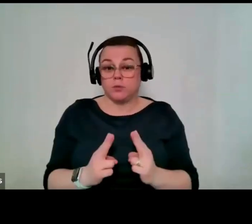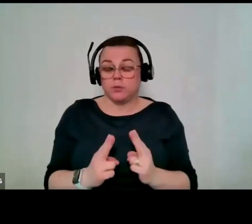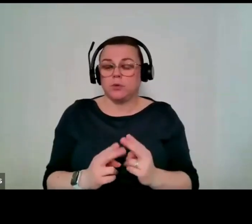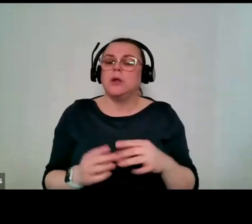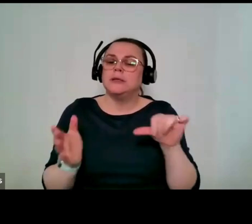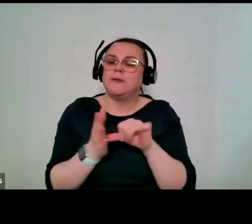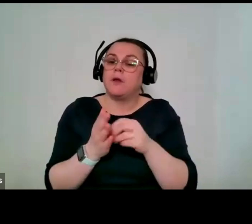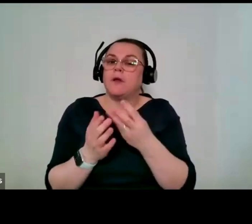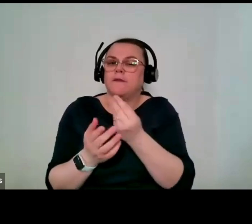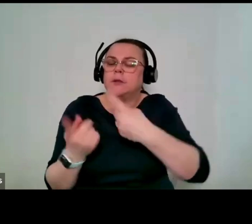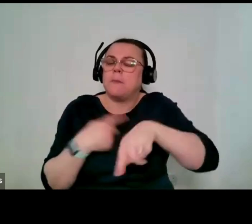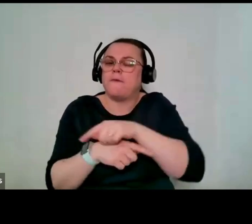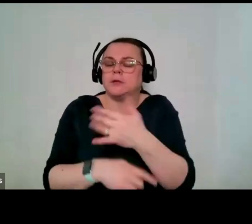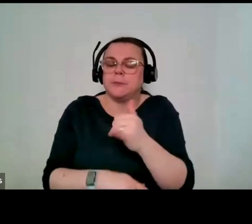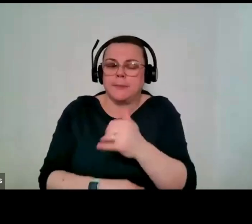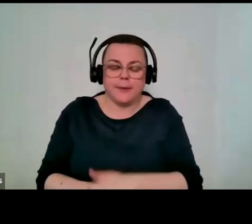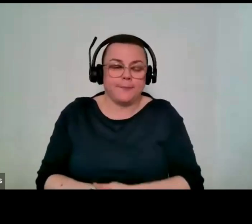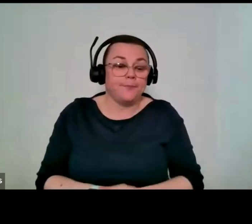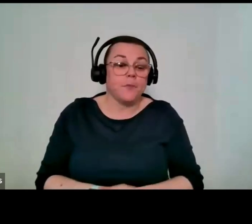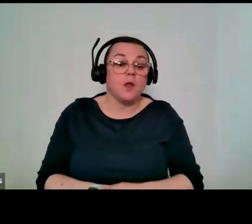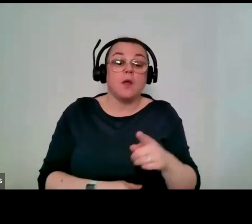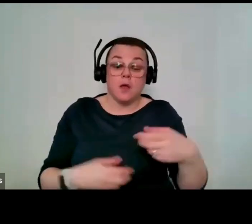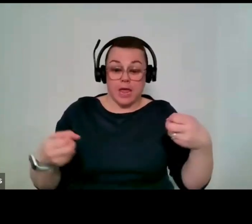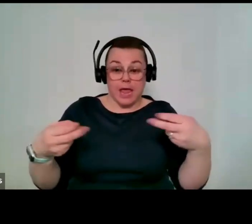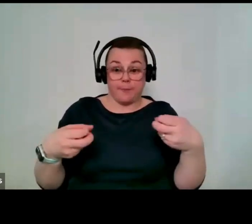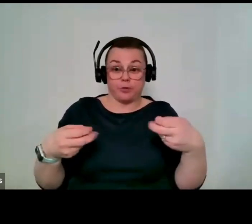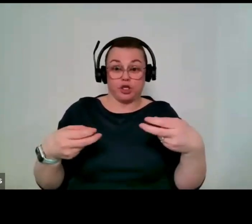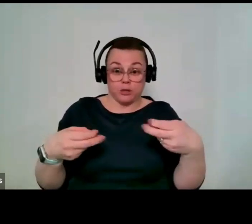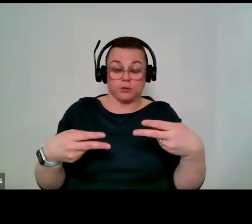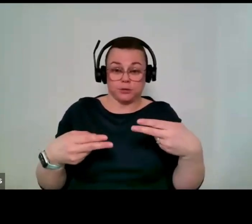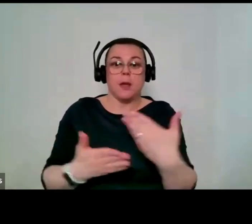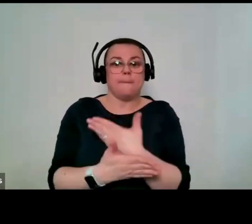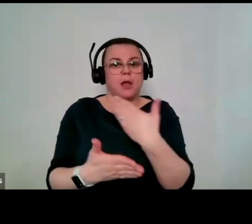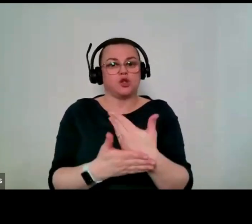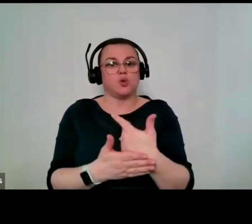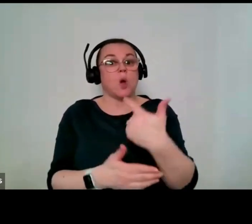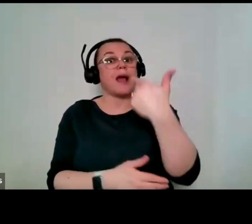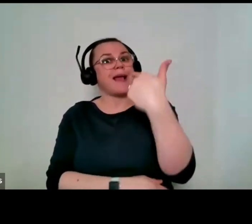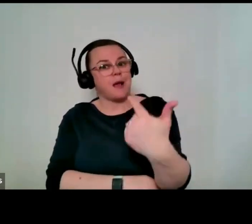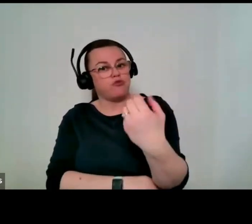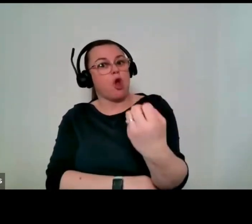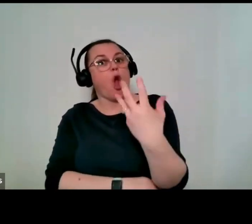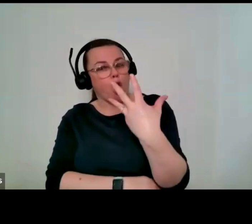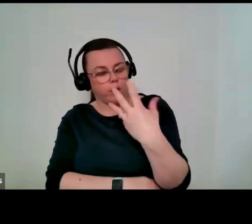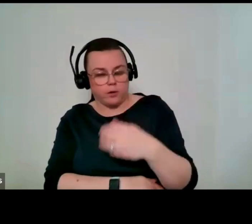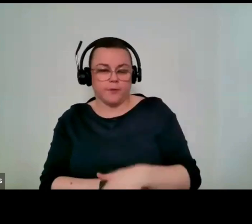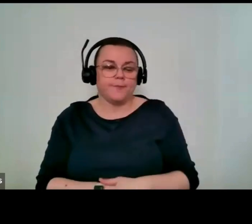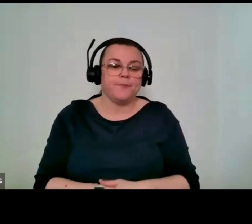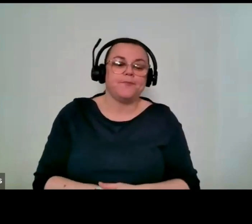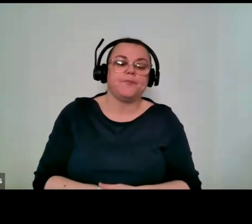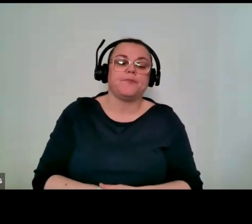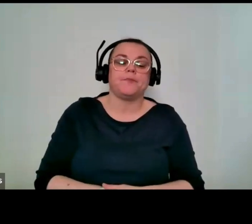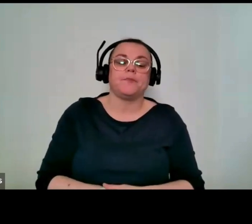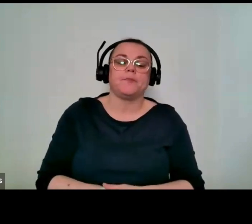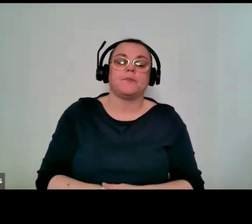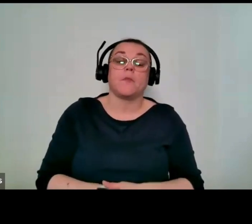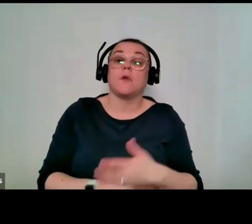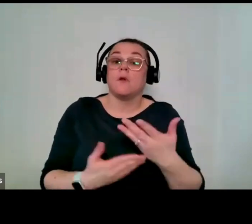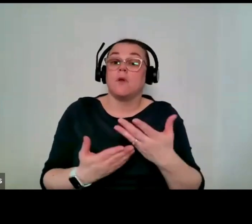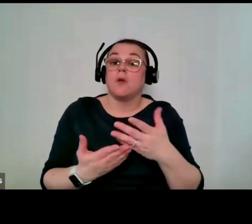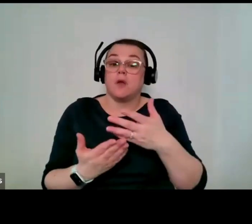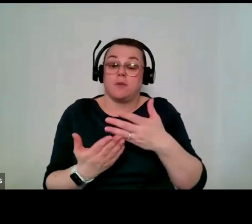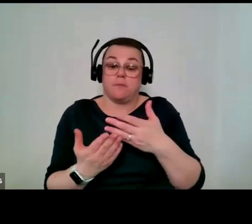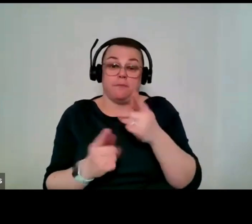us. Turn on the captions, make sure everyone has their video camera on. Record